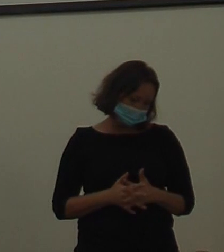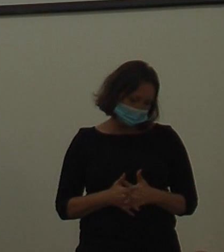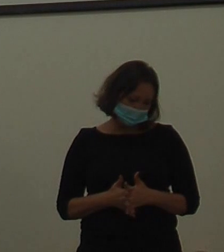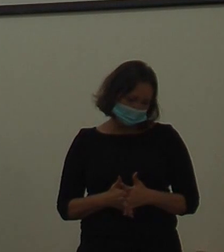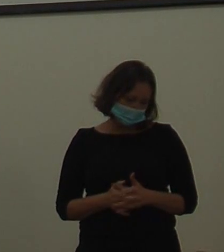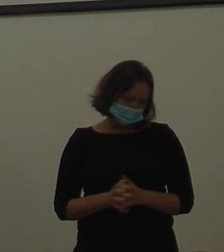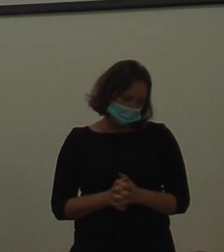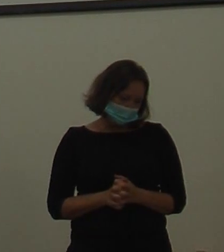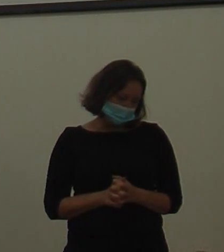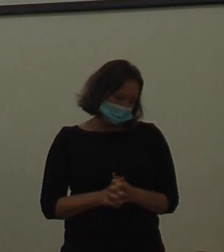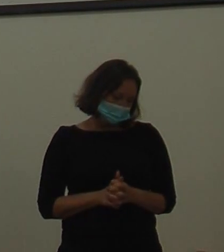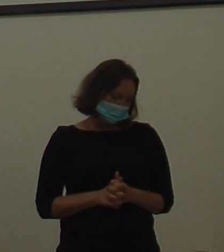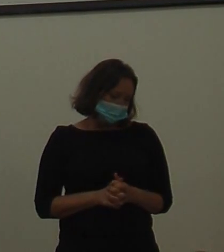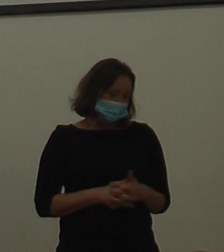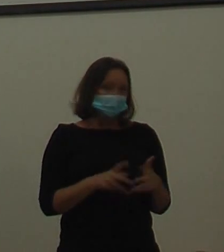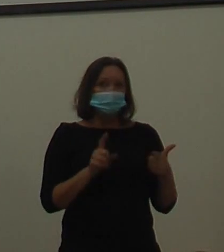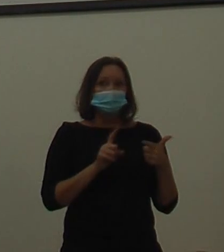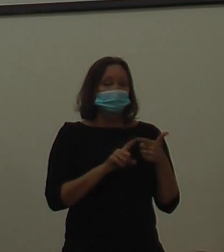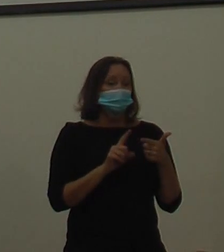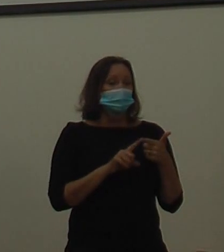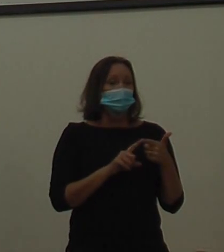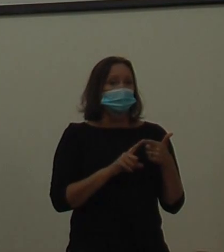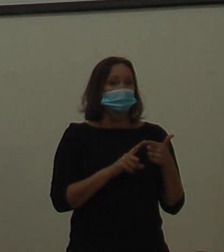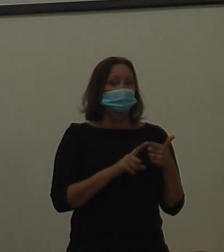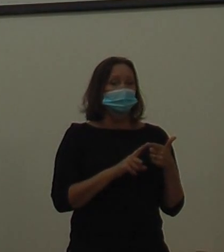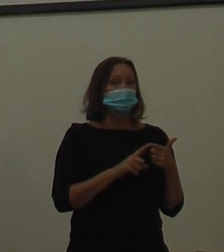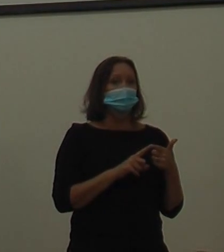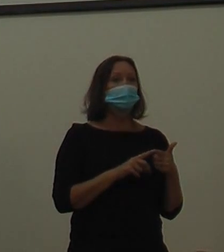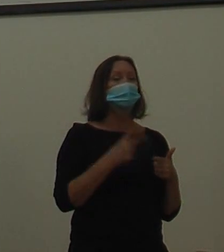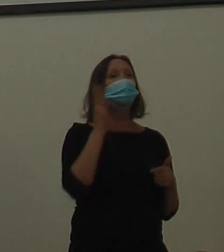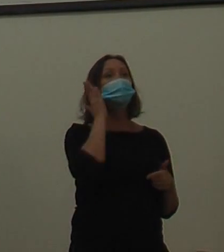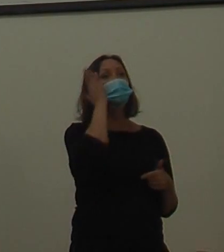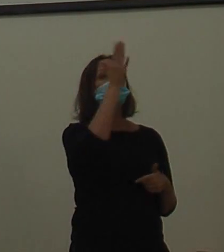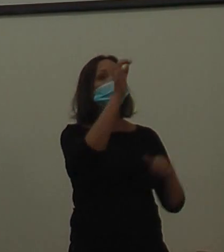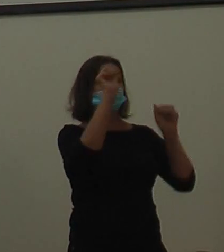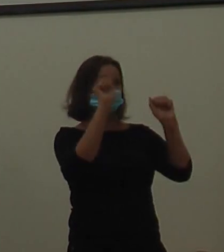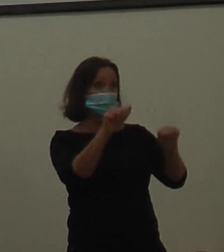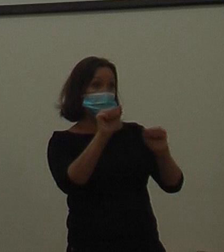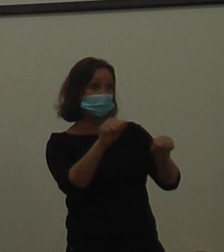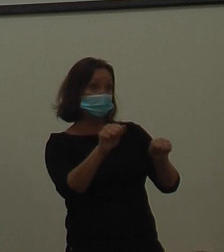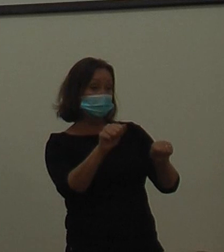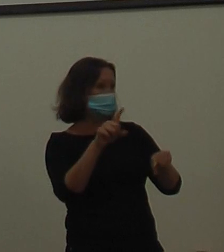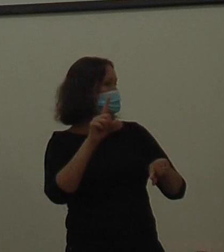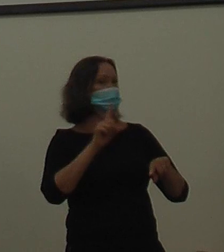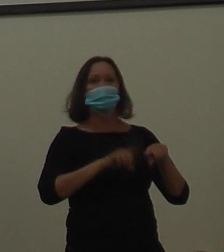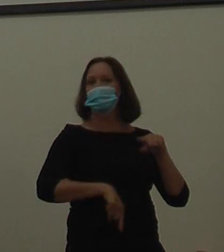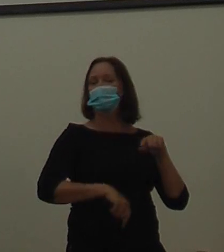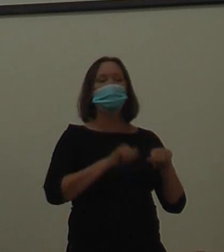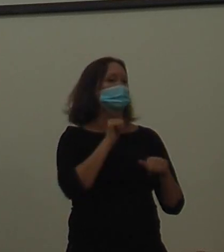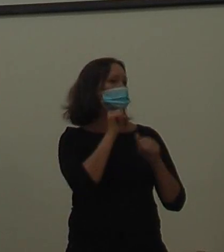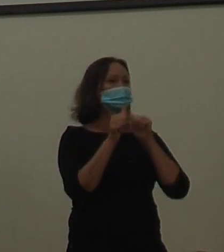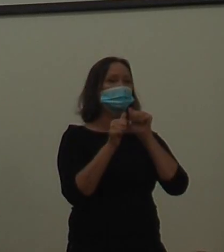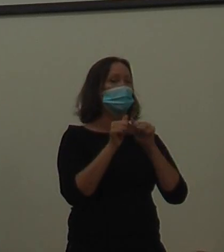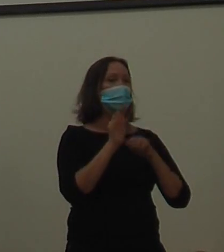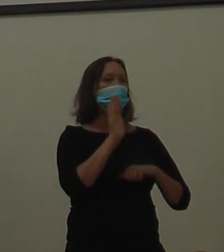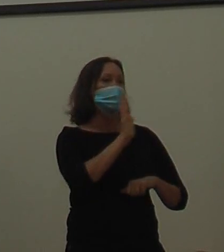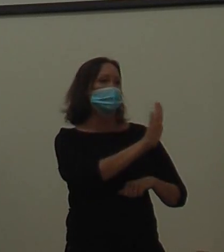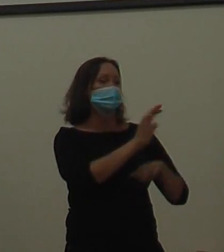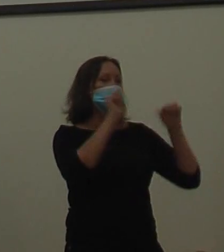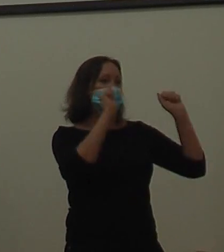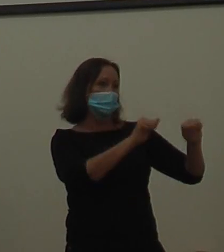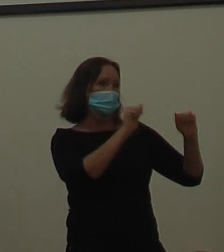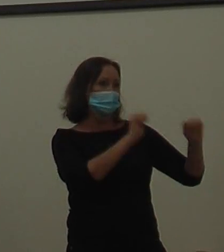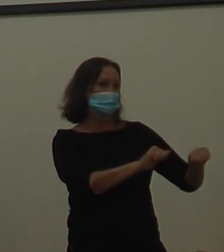we see that Gideon's potential was a man of undeniable ability. In